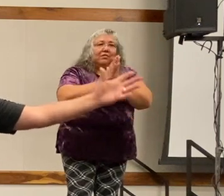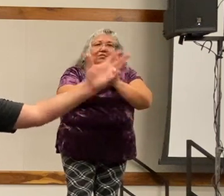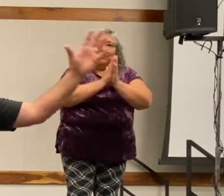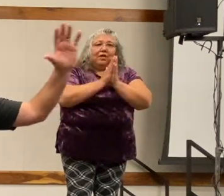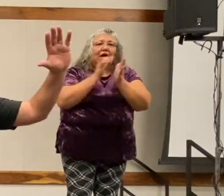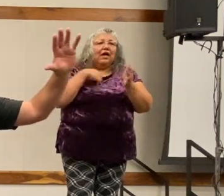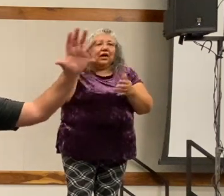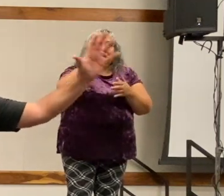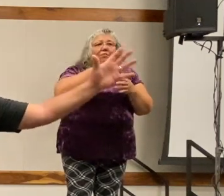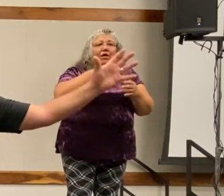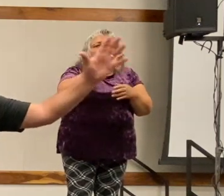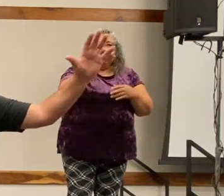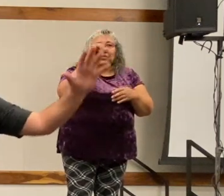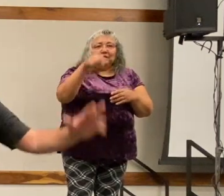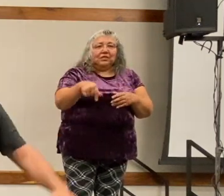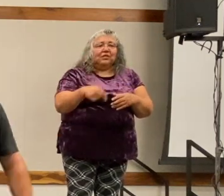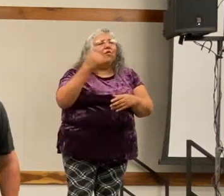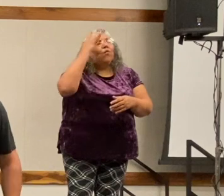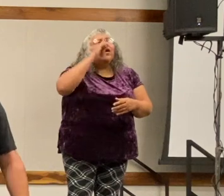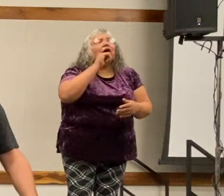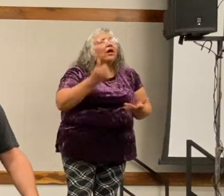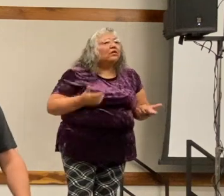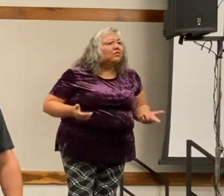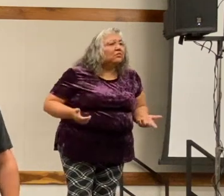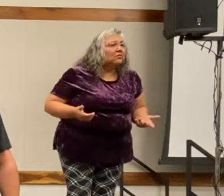I guess my question to you is why not?